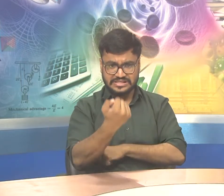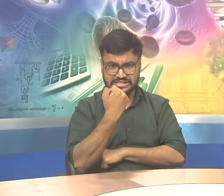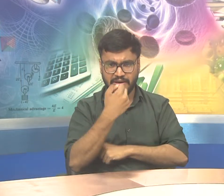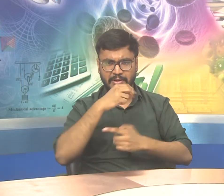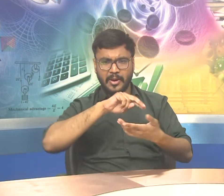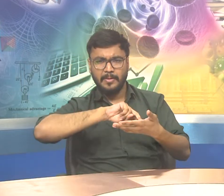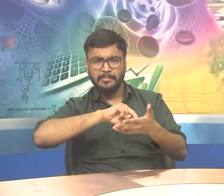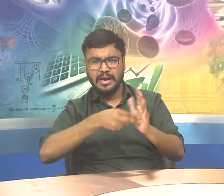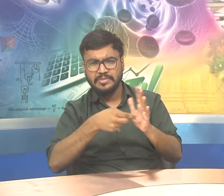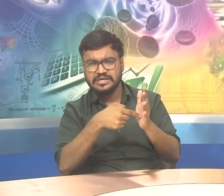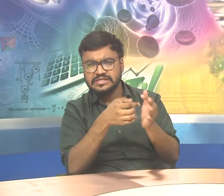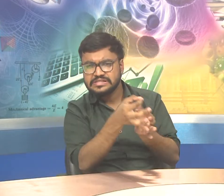And also